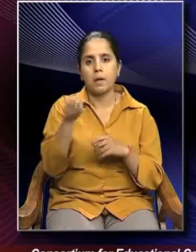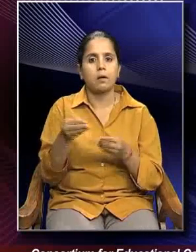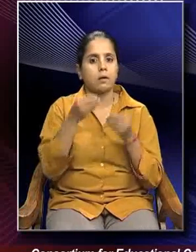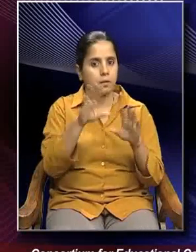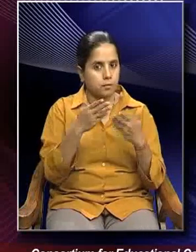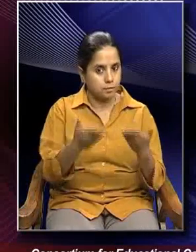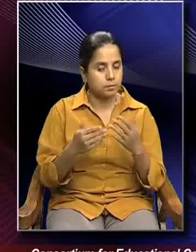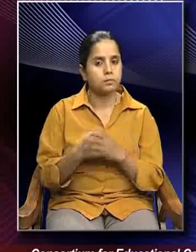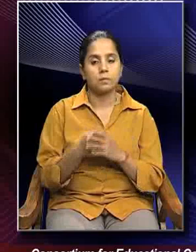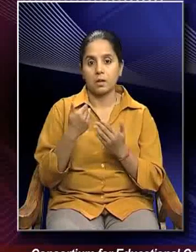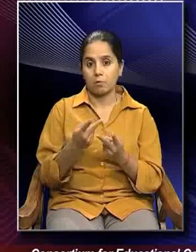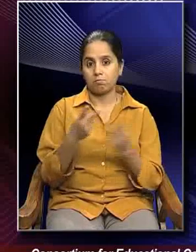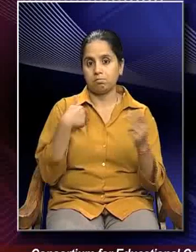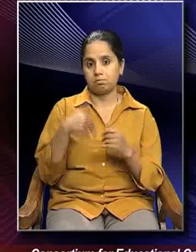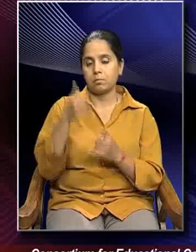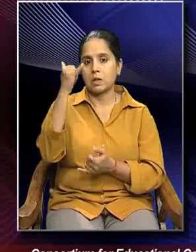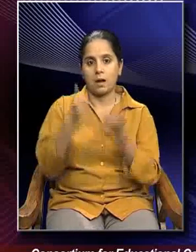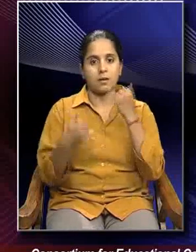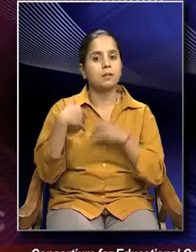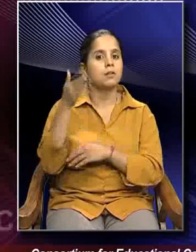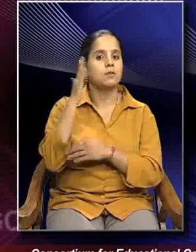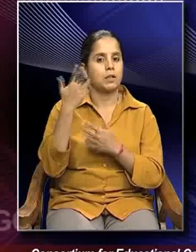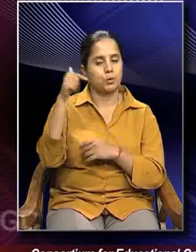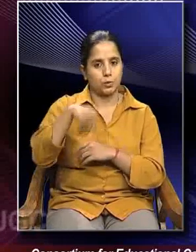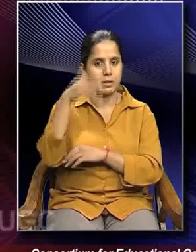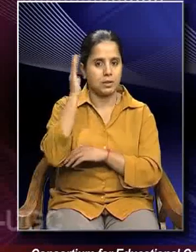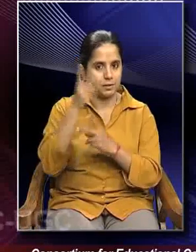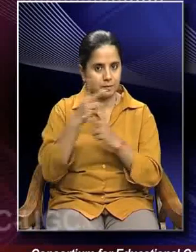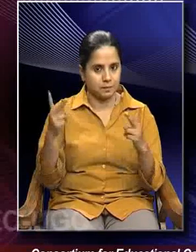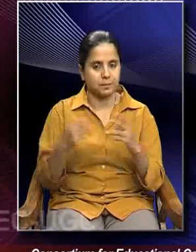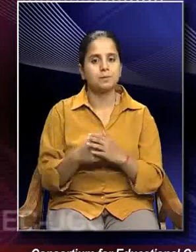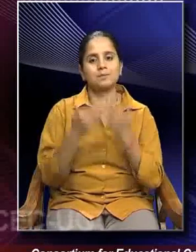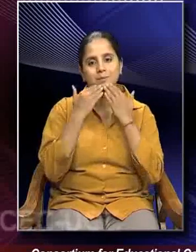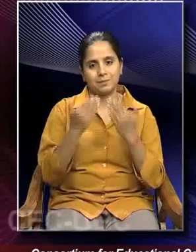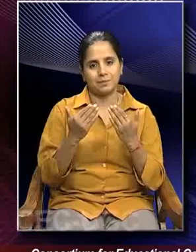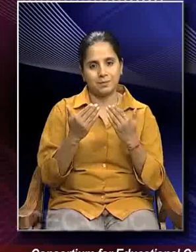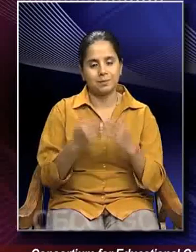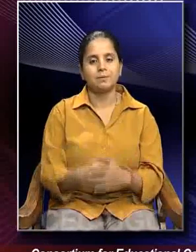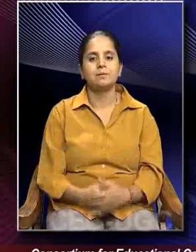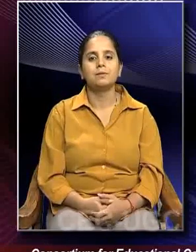So with this we come to an end of today's lecture. Thank you.